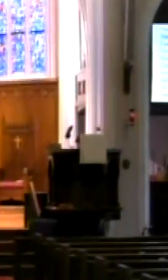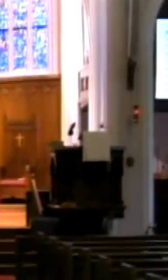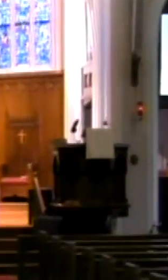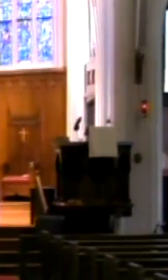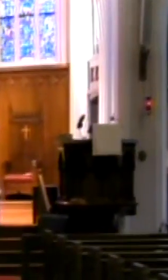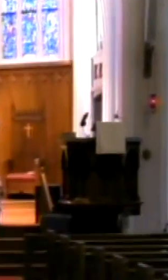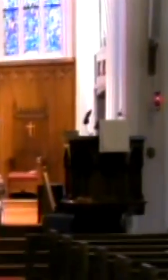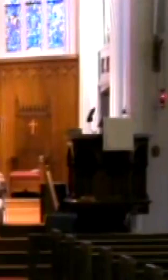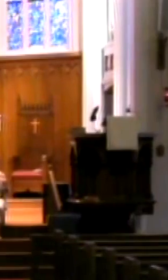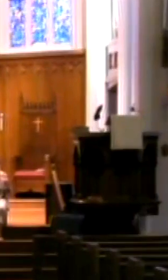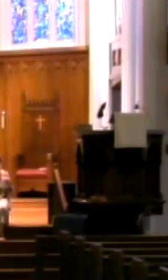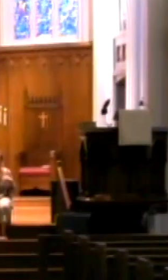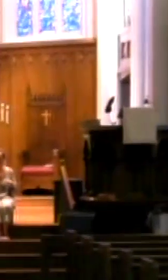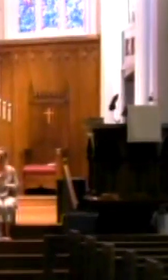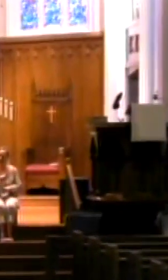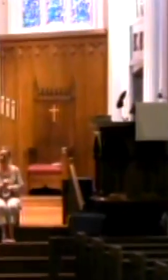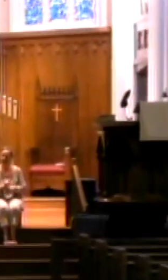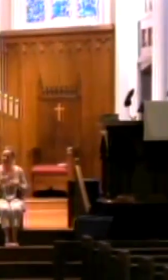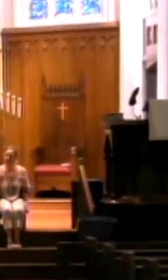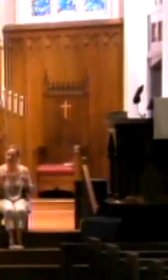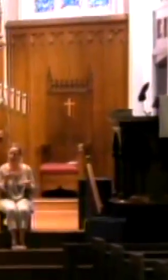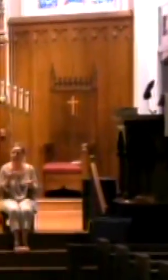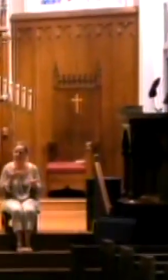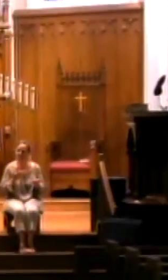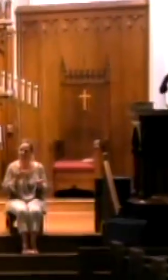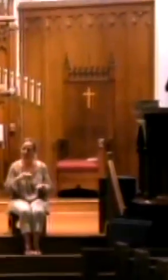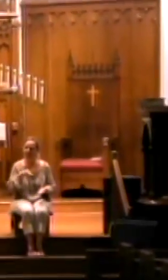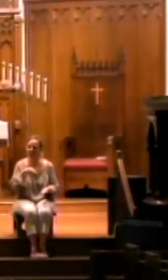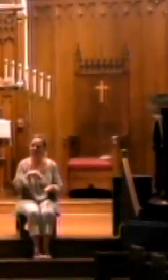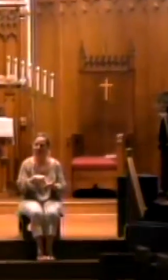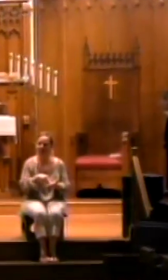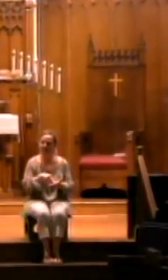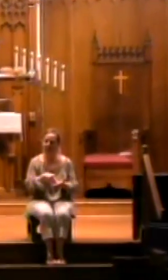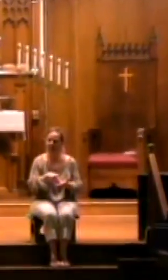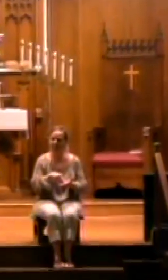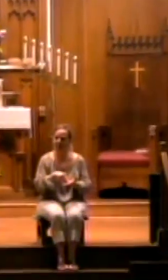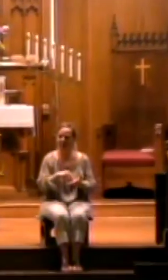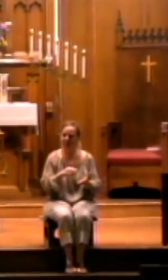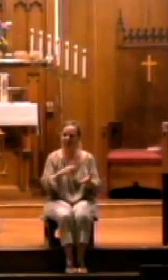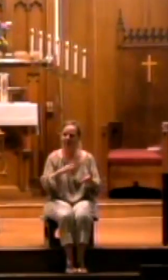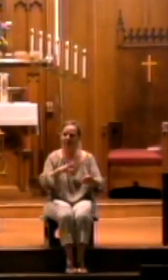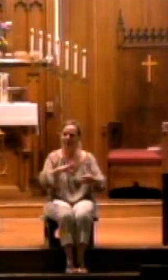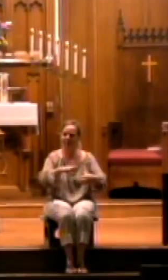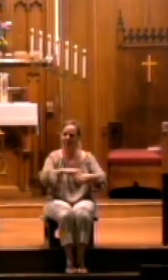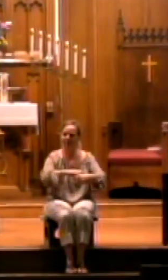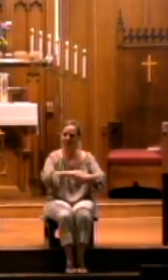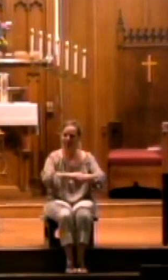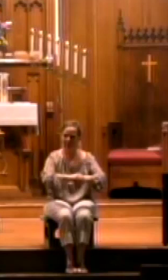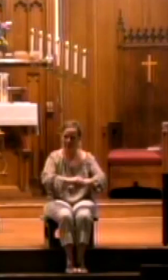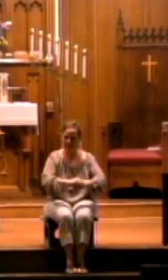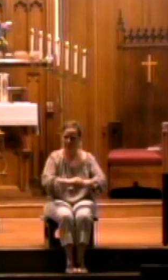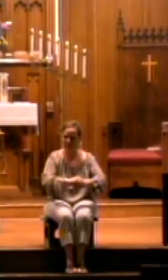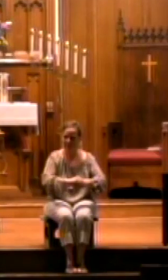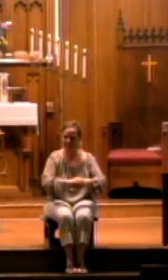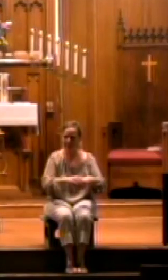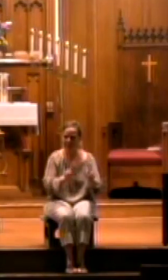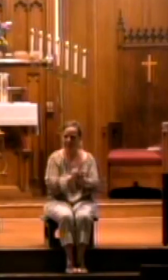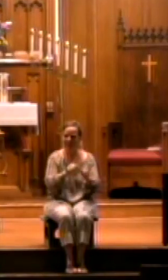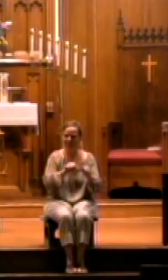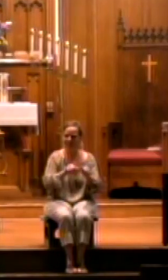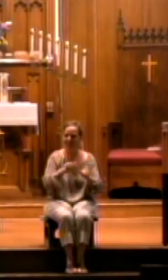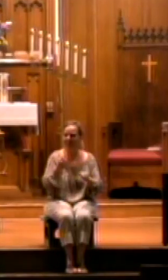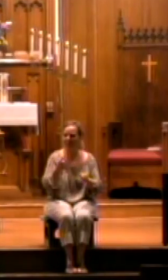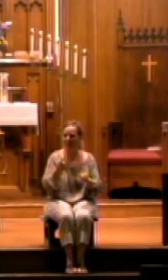We have a little tradition at Emanuel. We stand and clasp the hand, and hopefully everybody in the sanctuary gets a hand